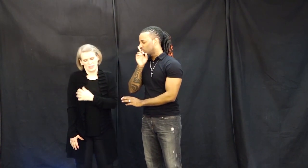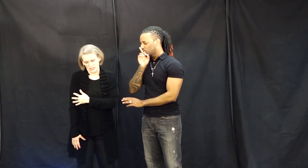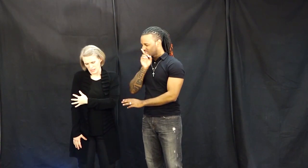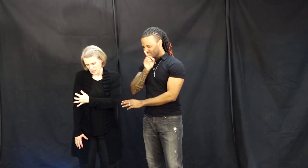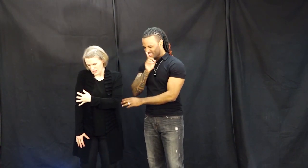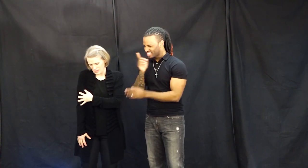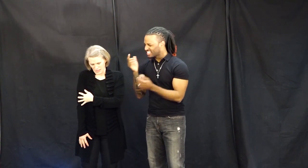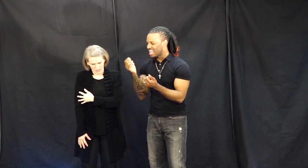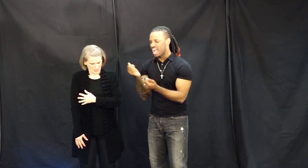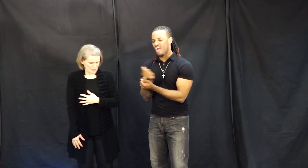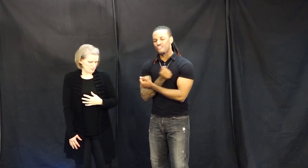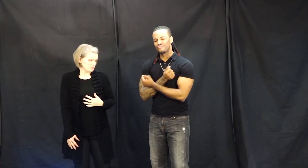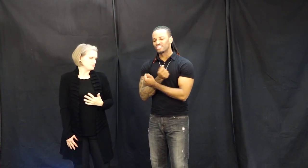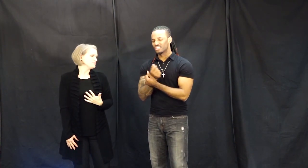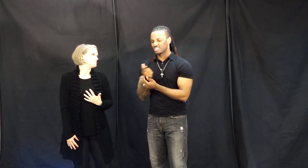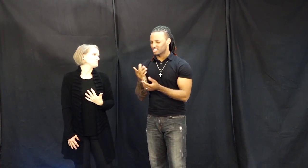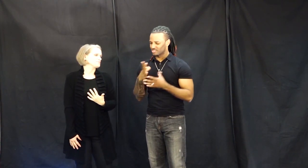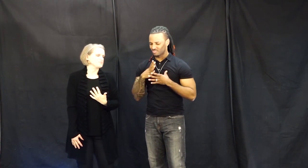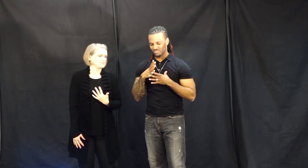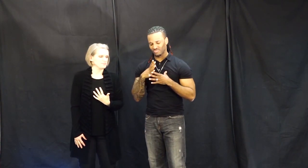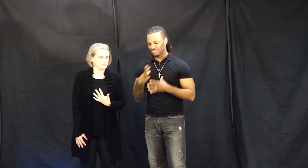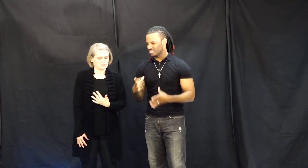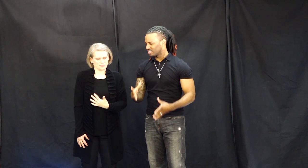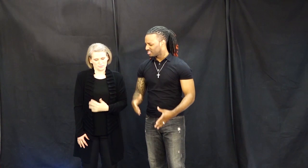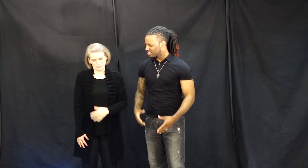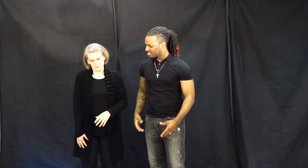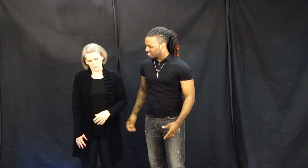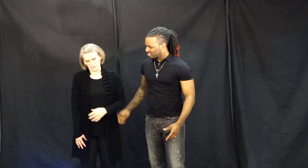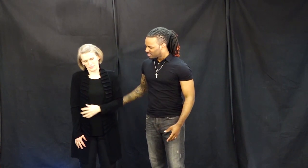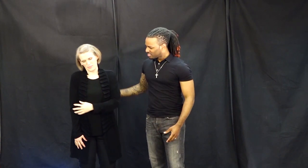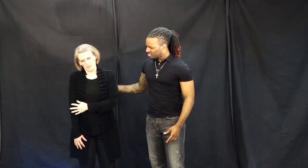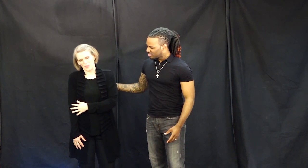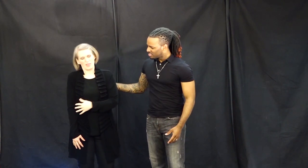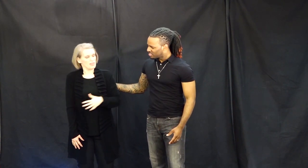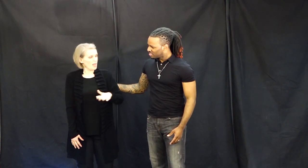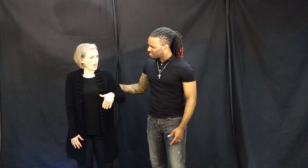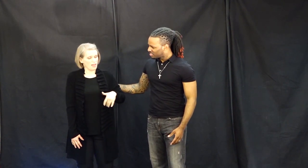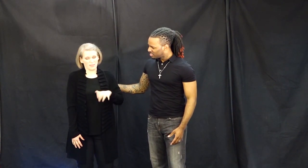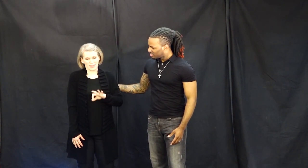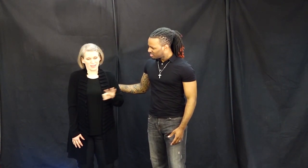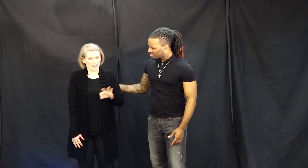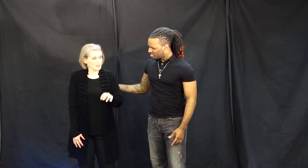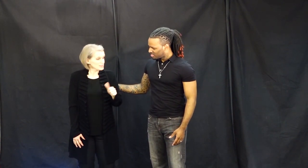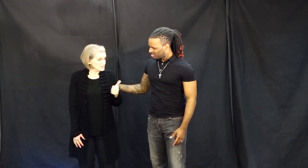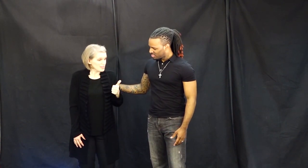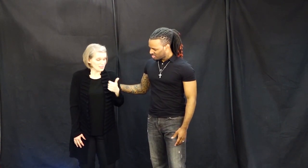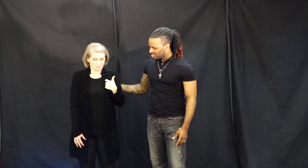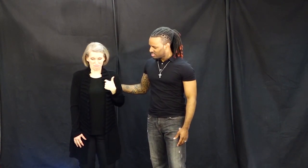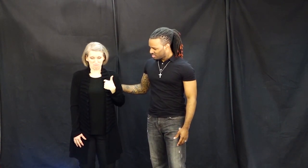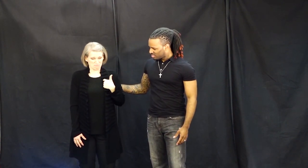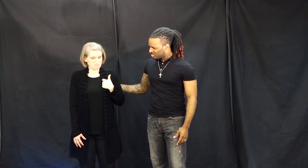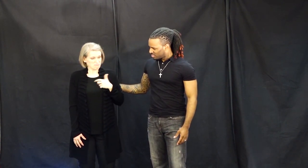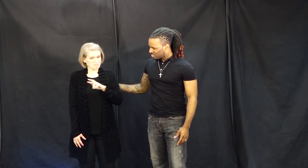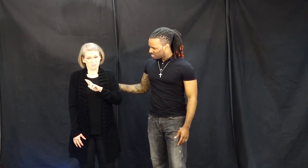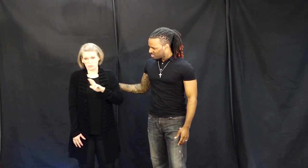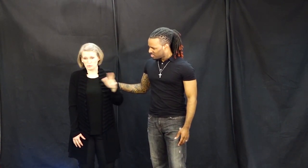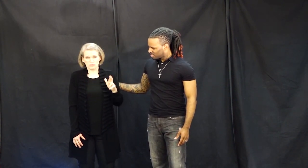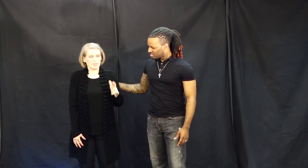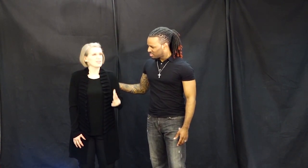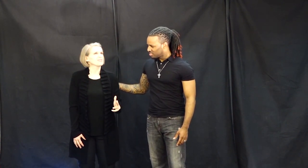I know you did everything just right. Even before we got to 10, I was aiming